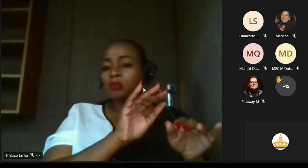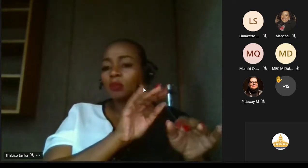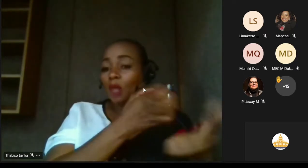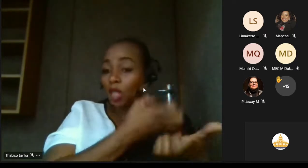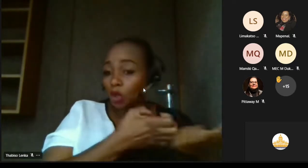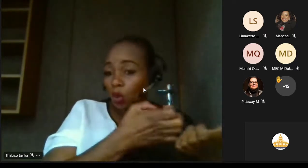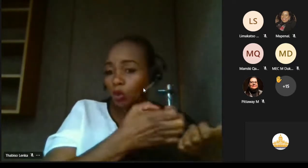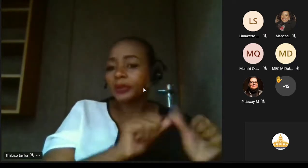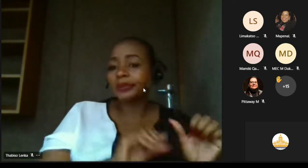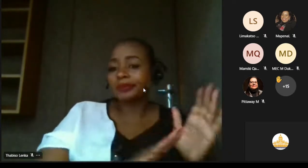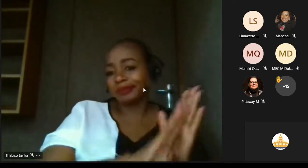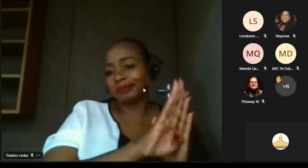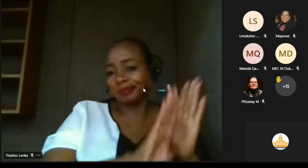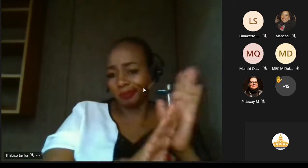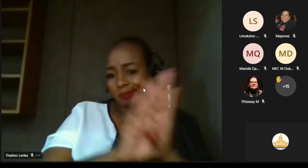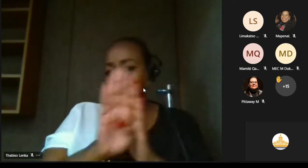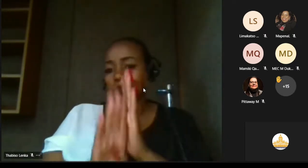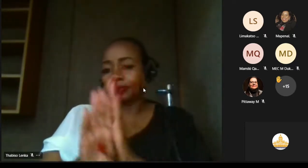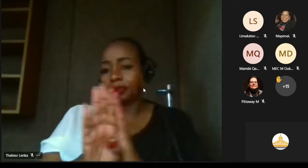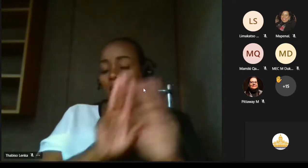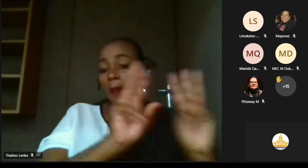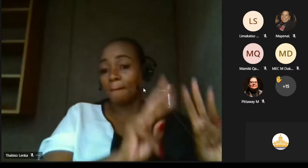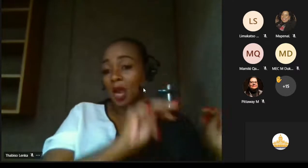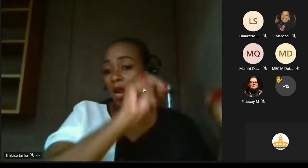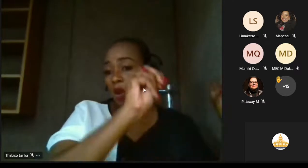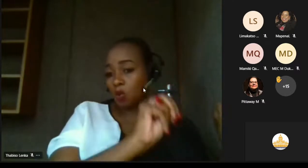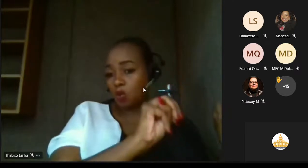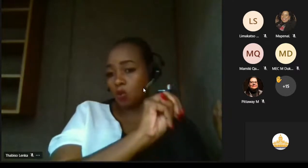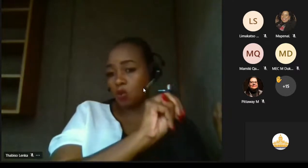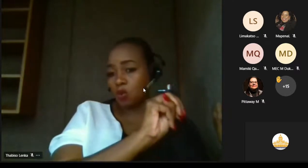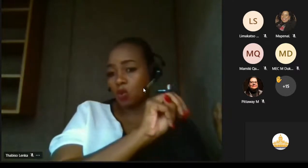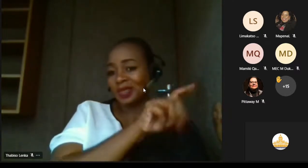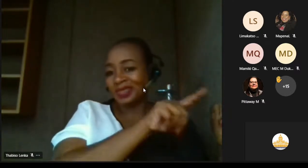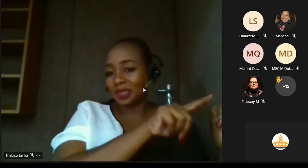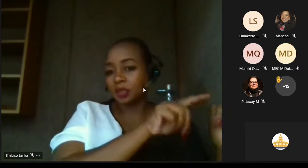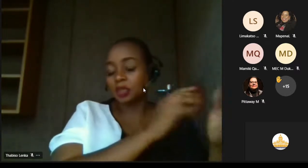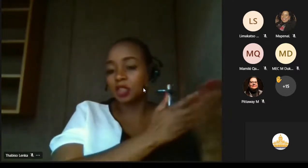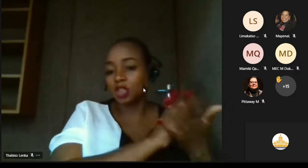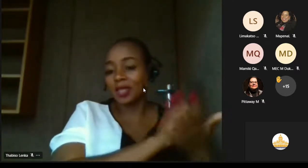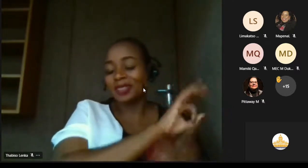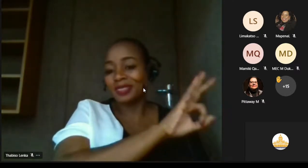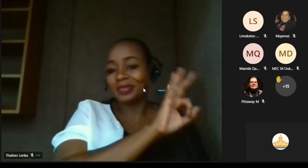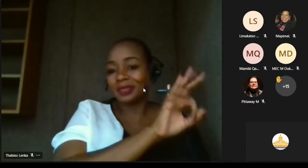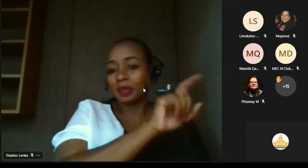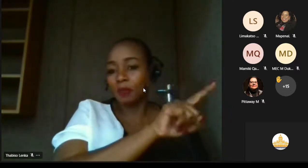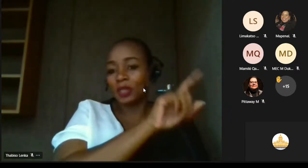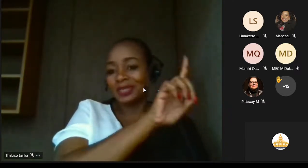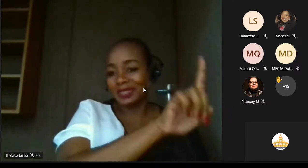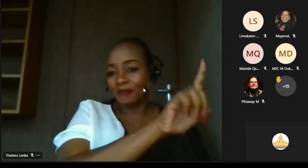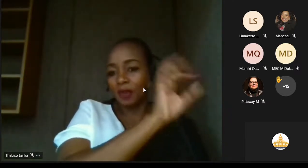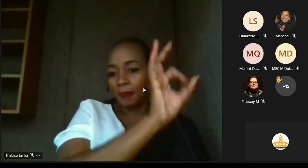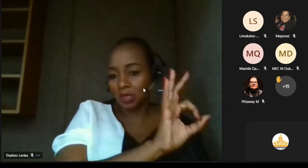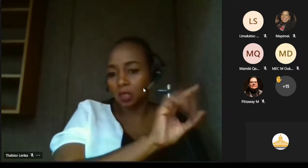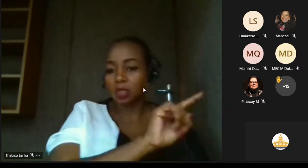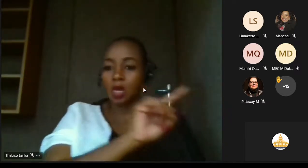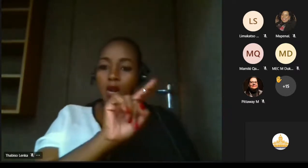economy continues on the increase. Mangaung Metro, its share increased from 33.7%